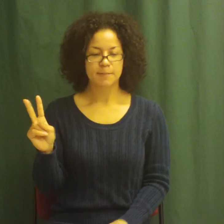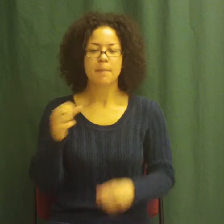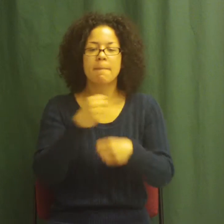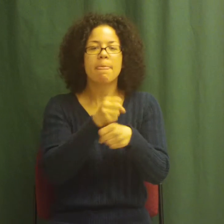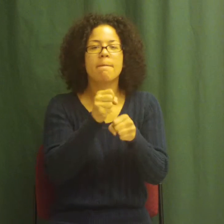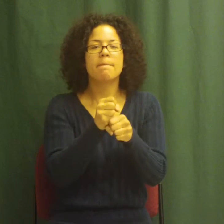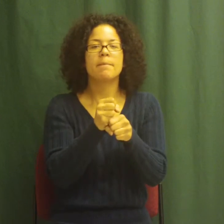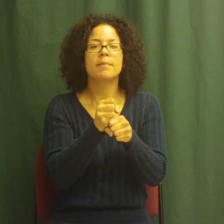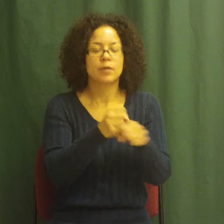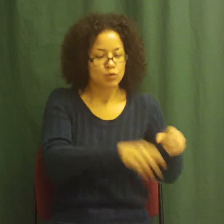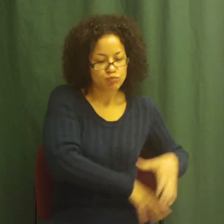and flexible.